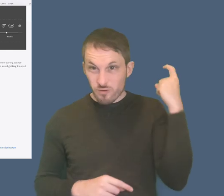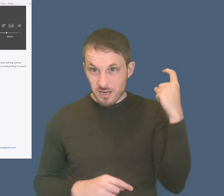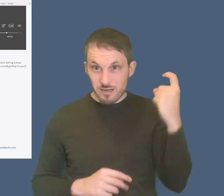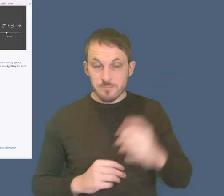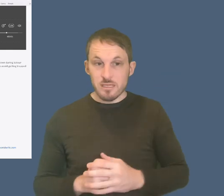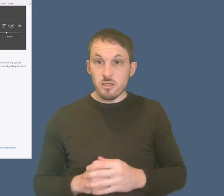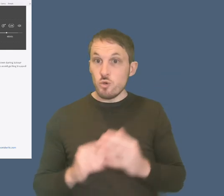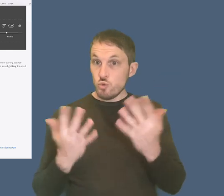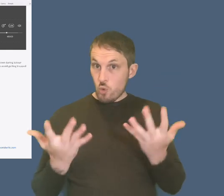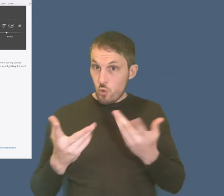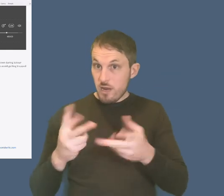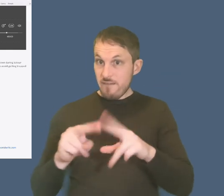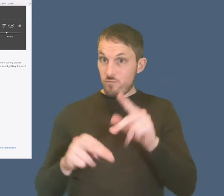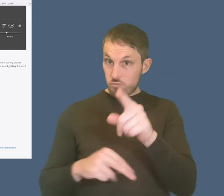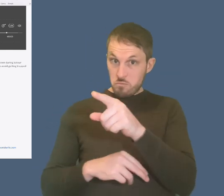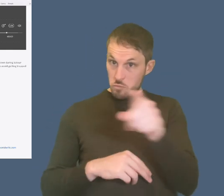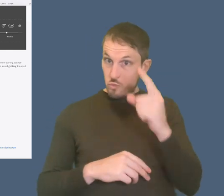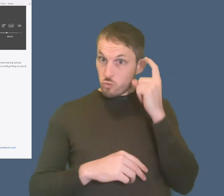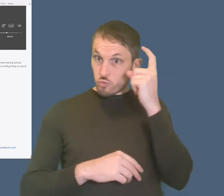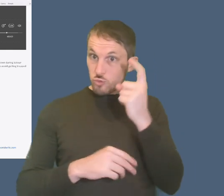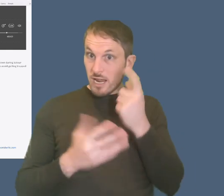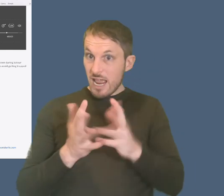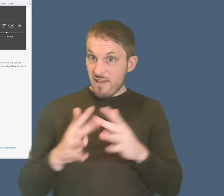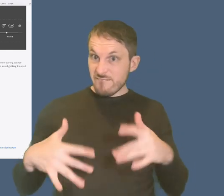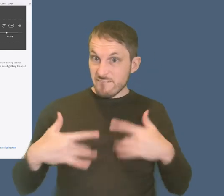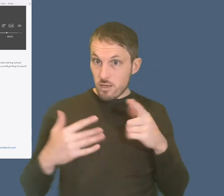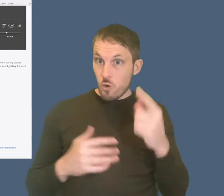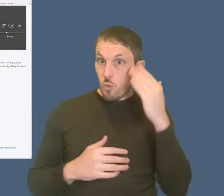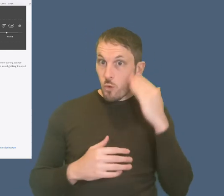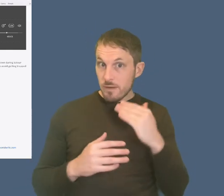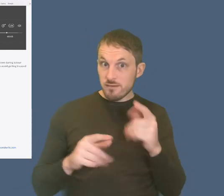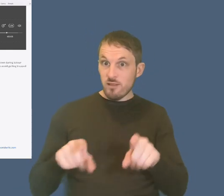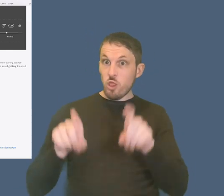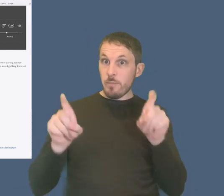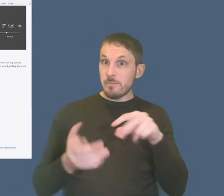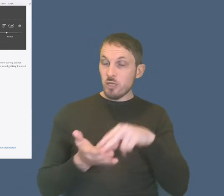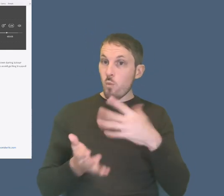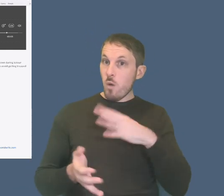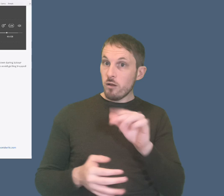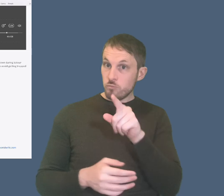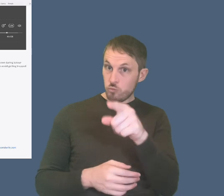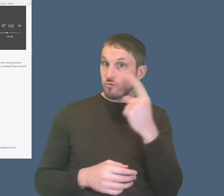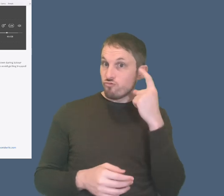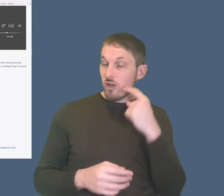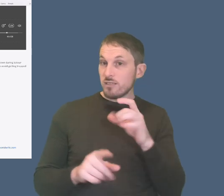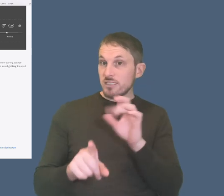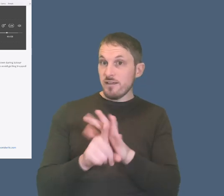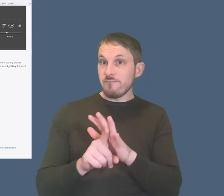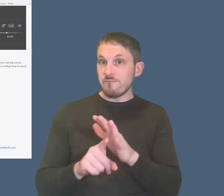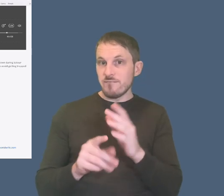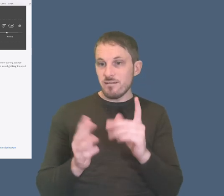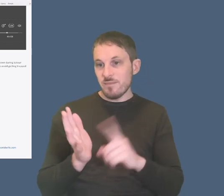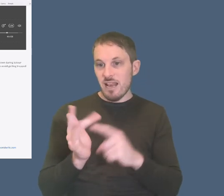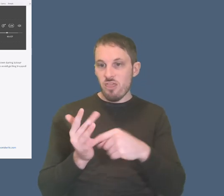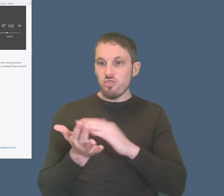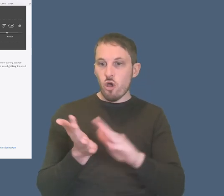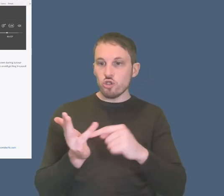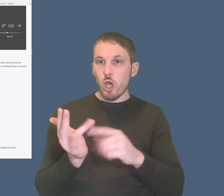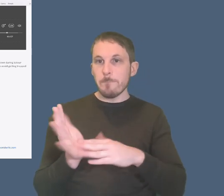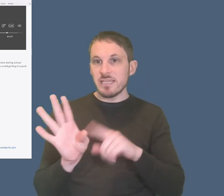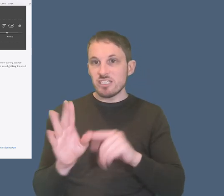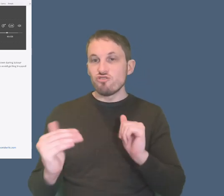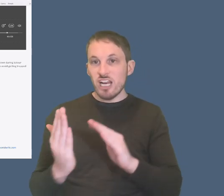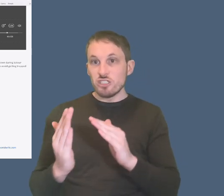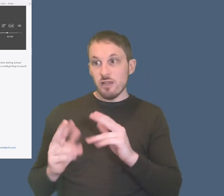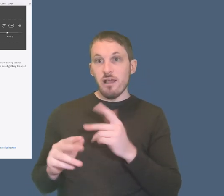if you're curious about how it feels for a woman to be in lithotomy position, take up the opportunity to do the lithotomy challenge. Florence